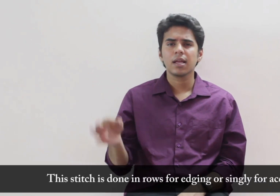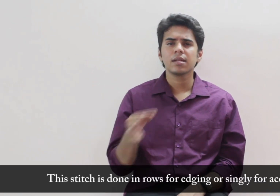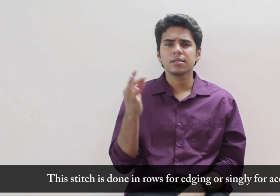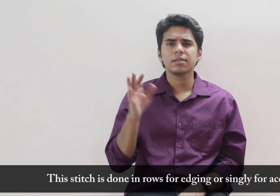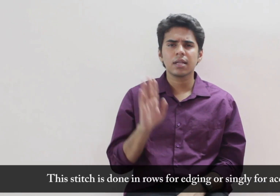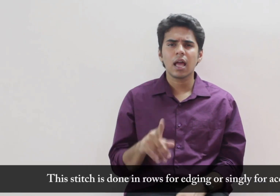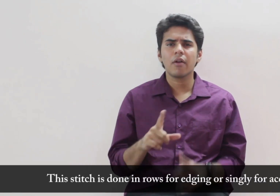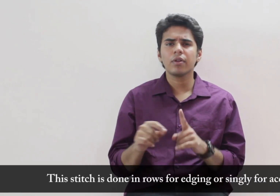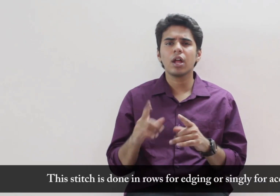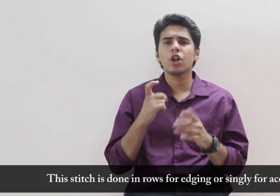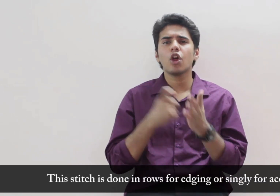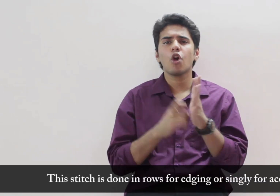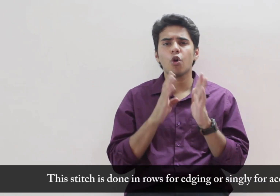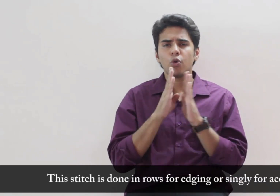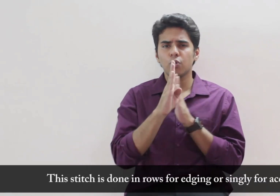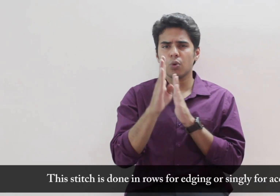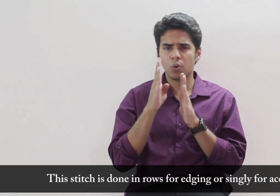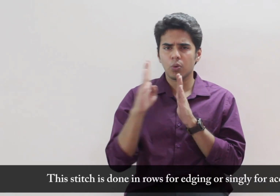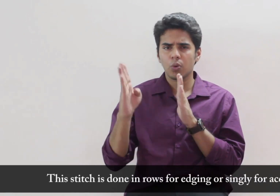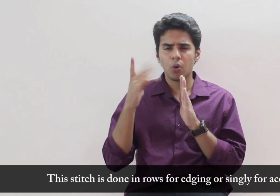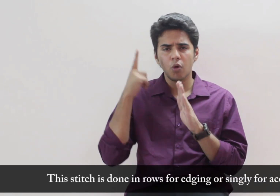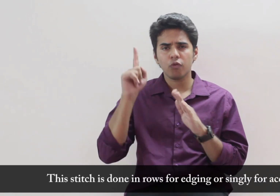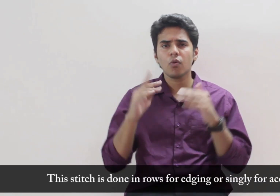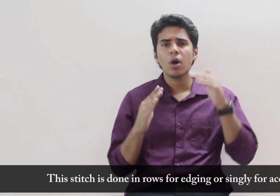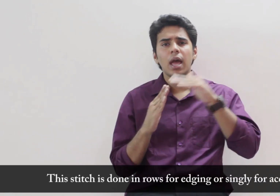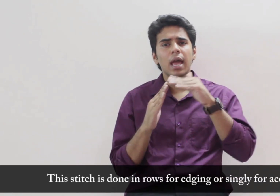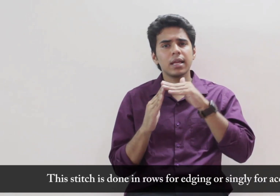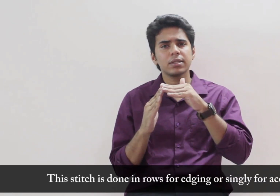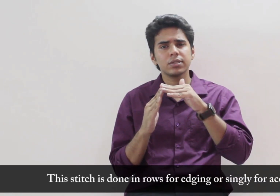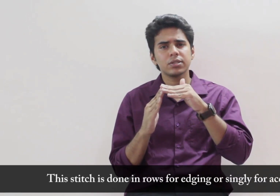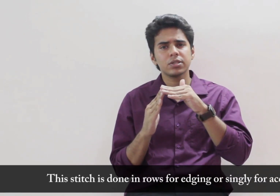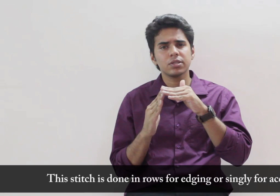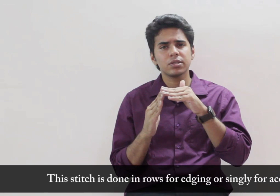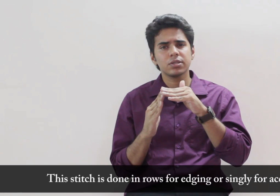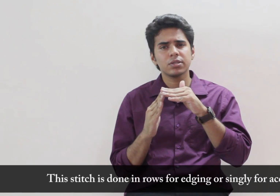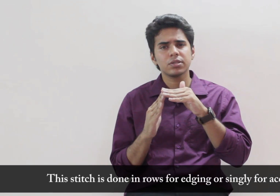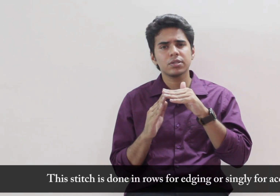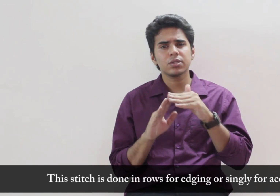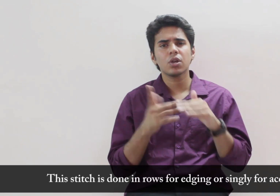This stitch is done in rows for edging or singly for accents.